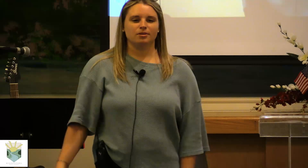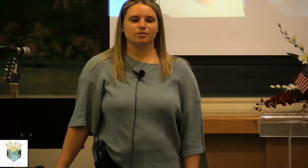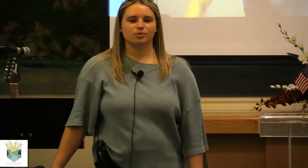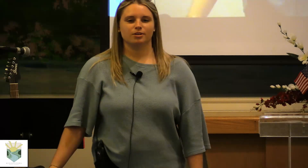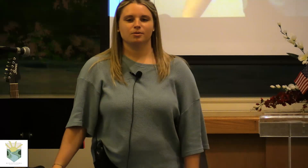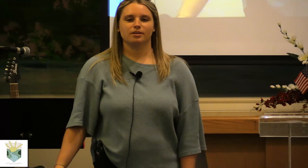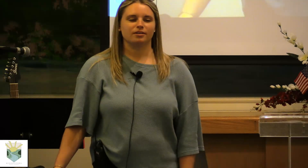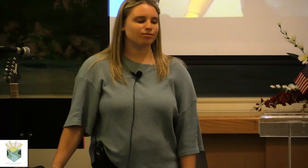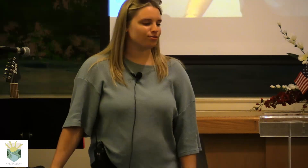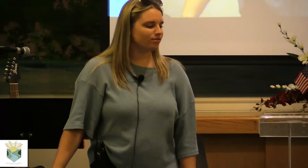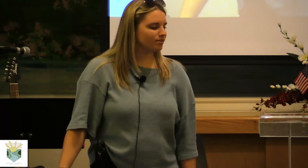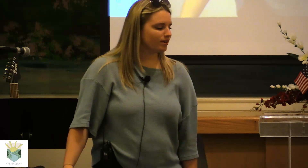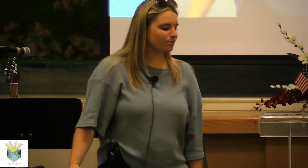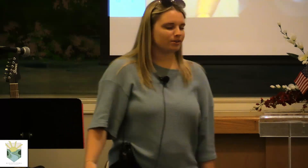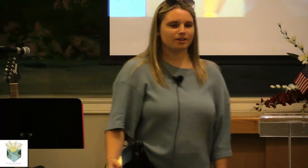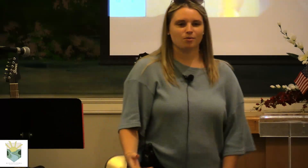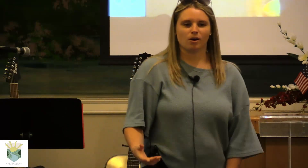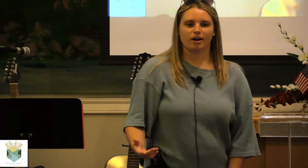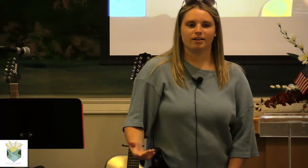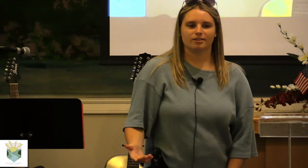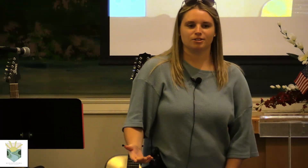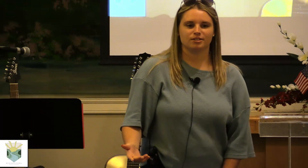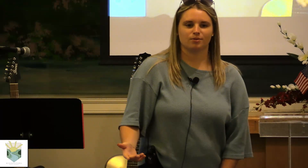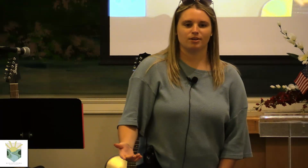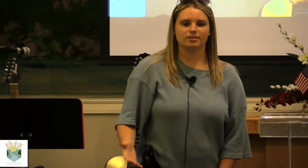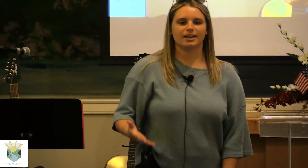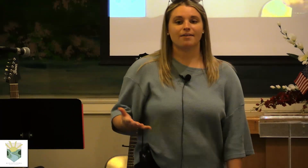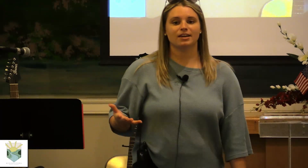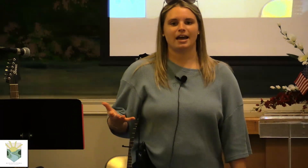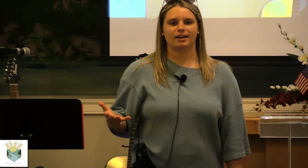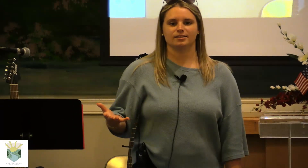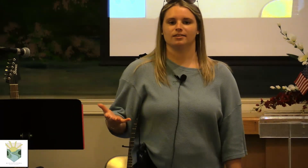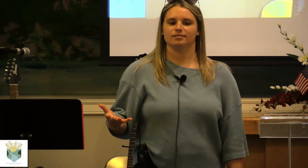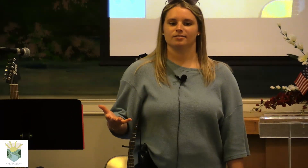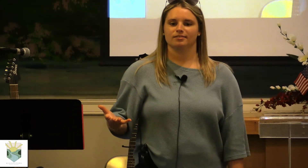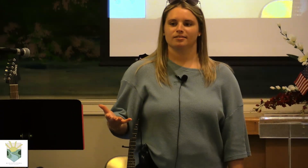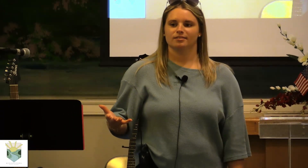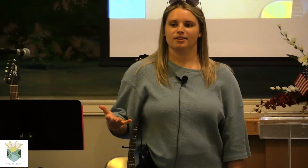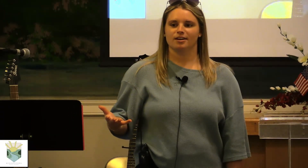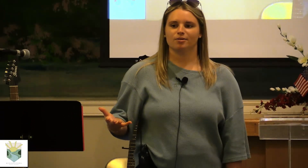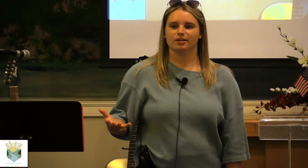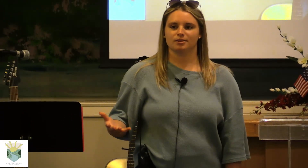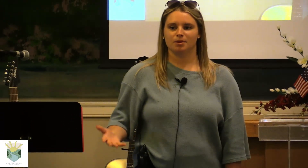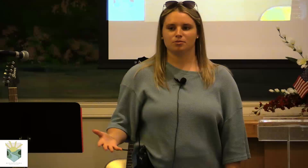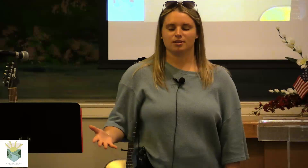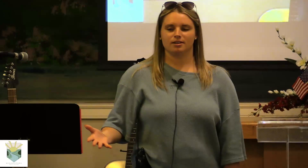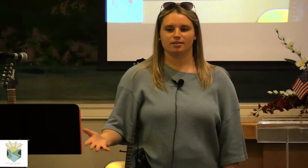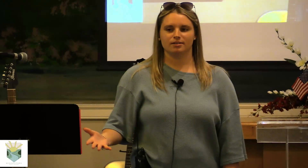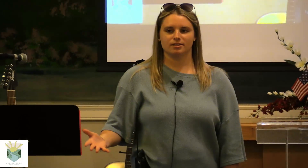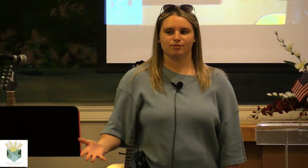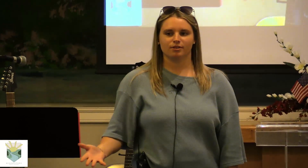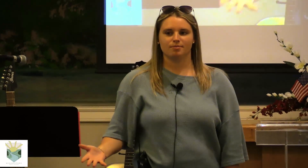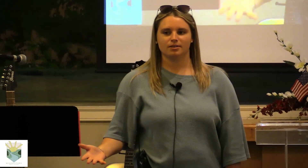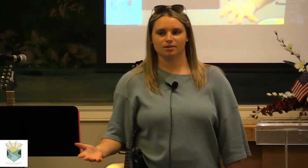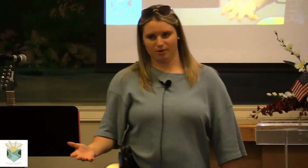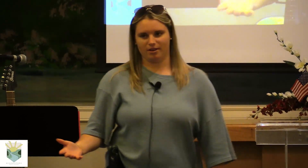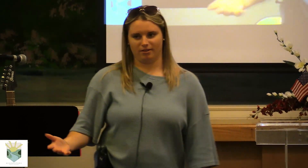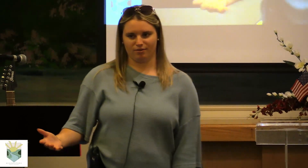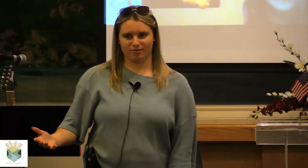on where you live. I don't really know why. It's just like it's like having an accent. You know, like some people say things differently based on where they live.